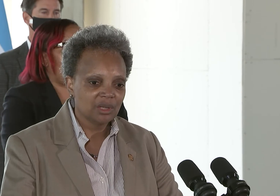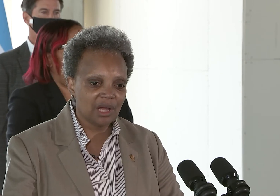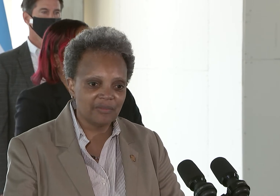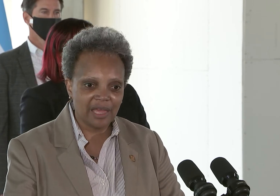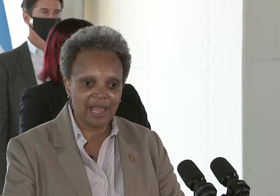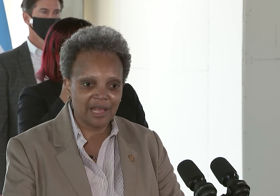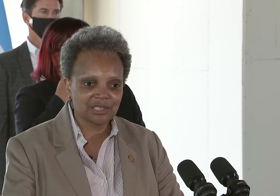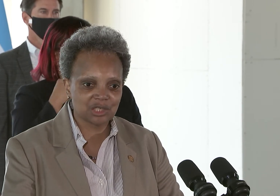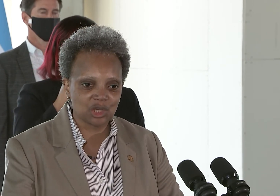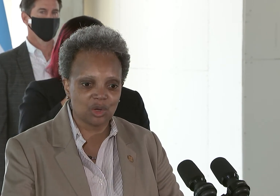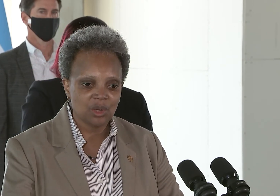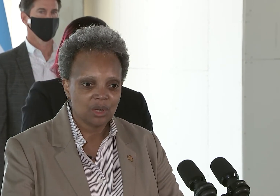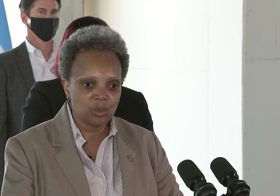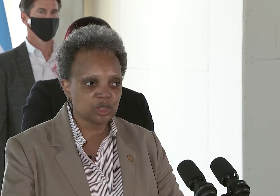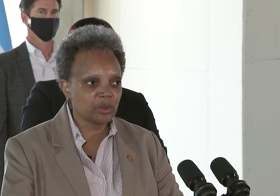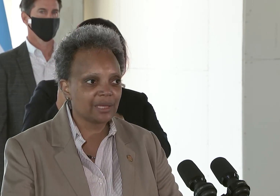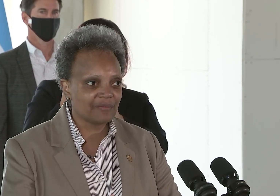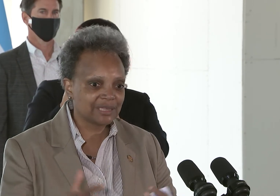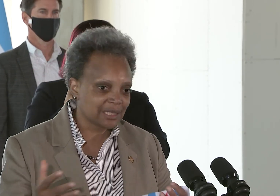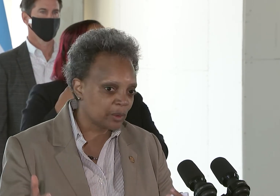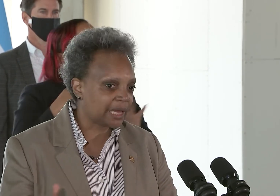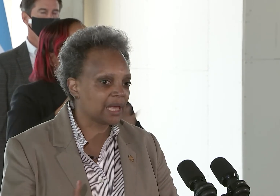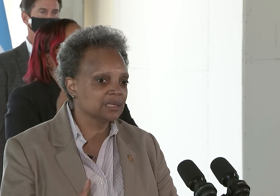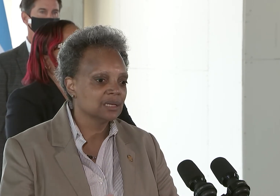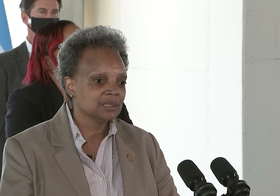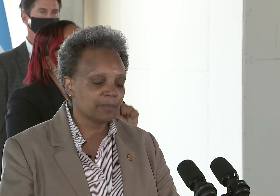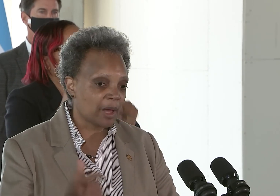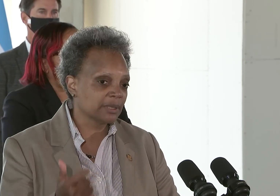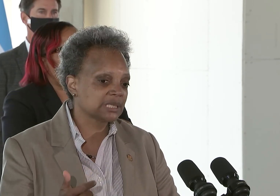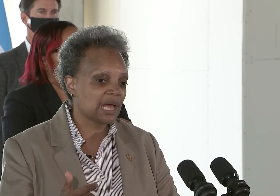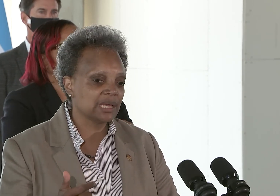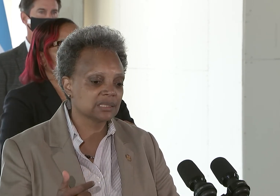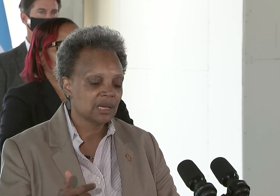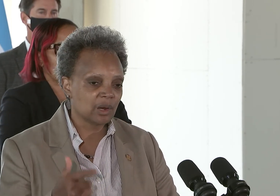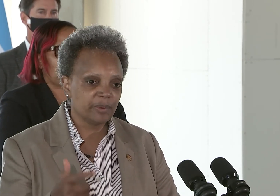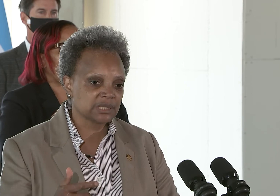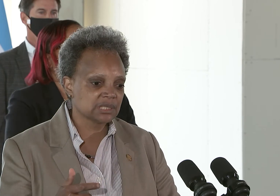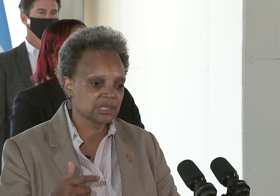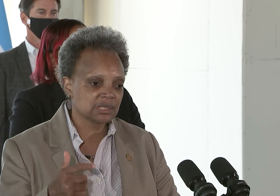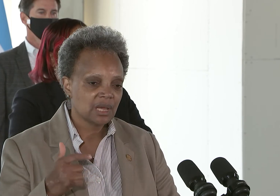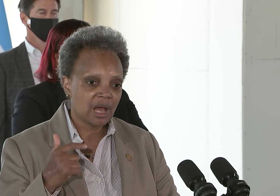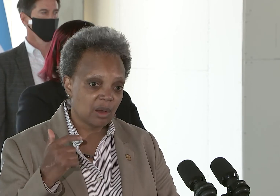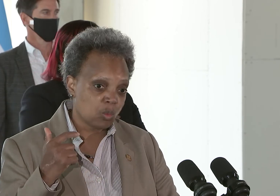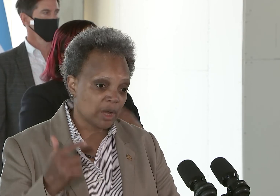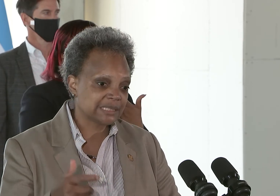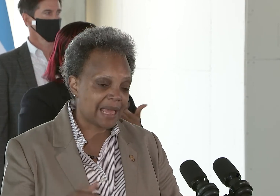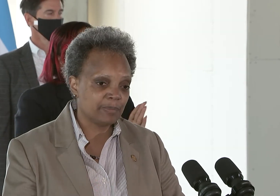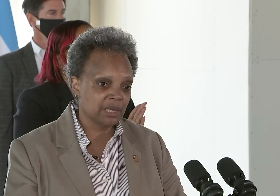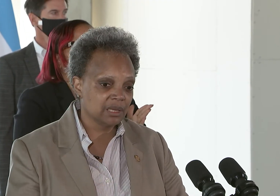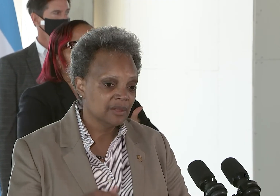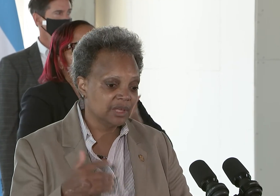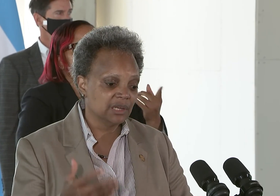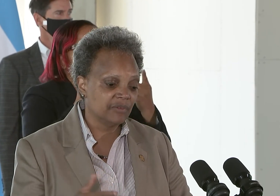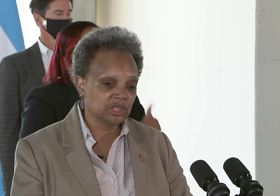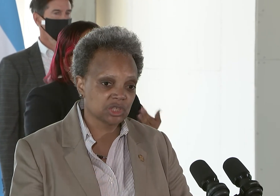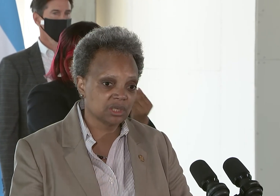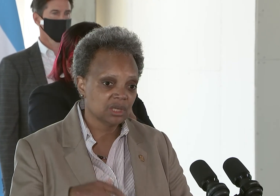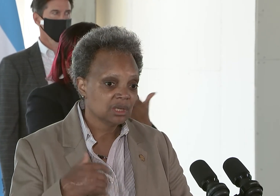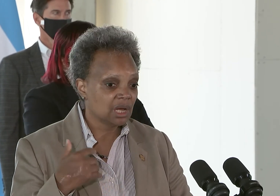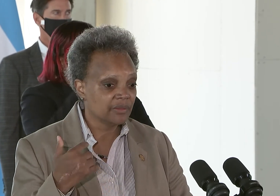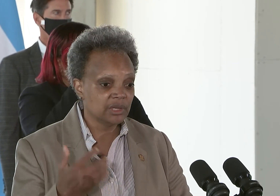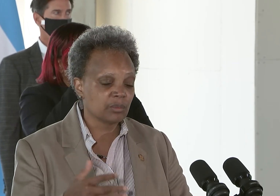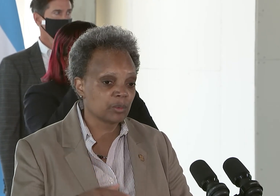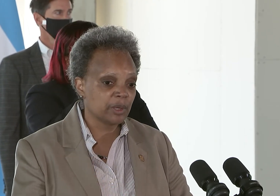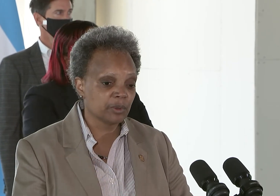heard that ask, so we're doing everything that we can to publicize our businesses, what's happening, the